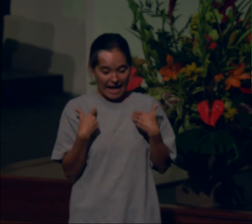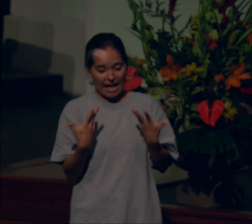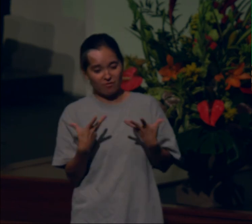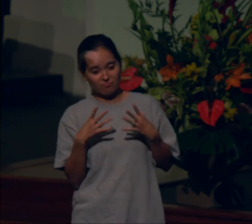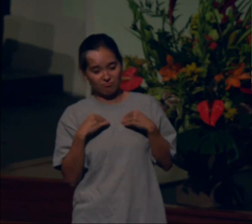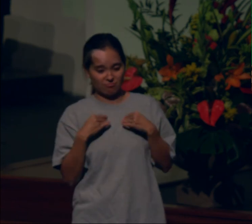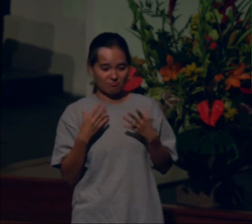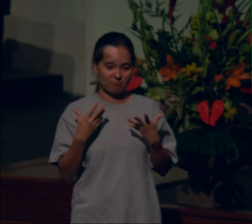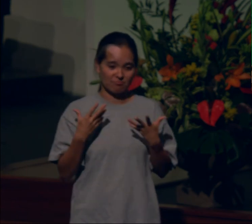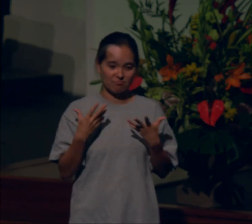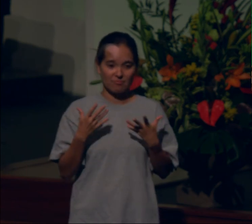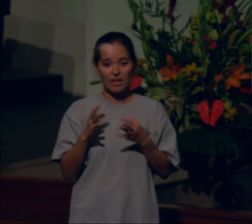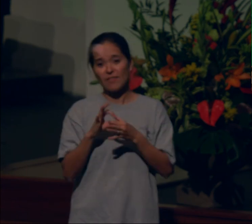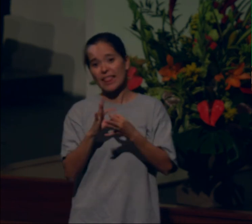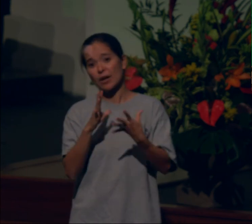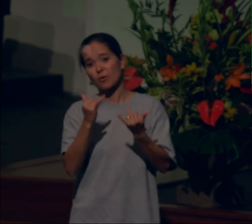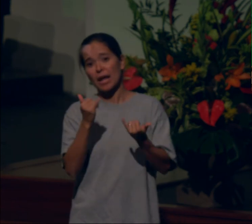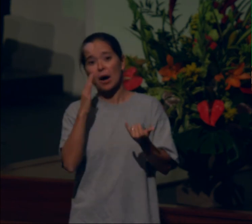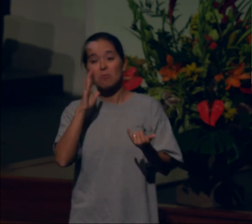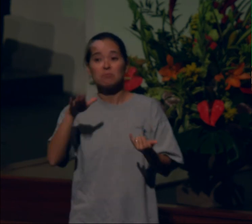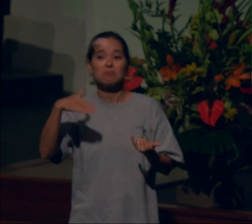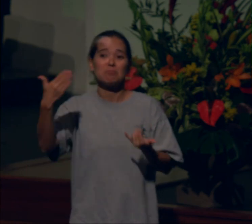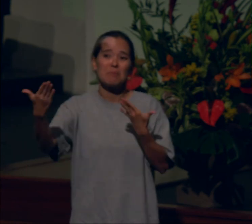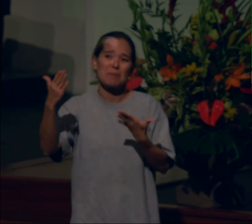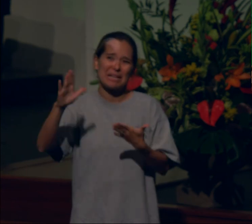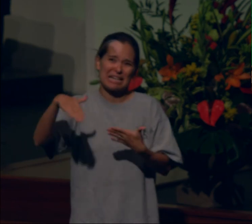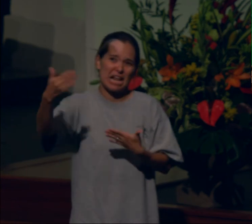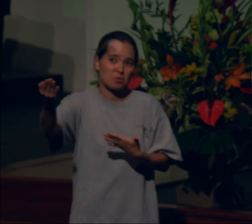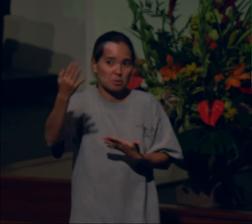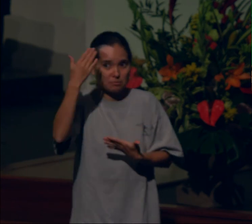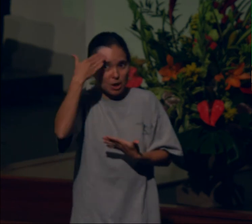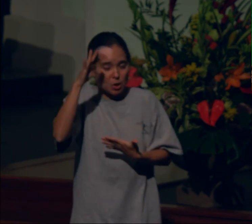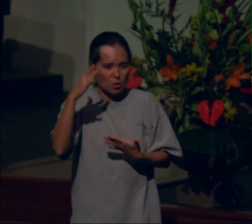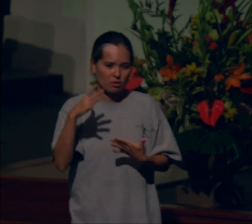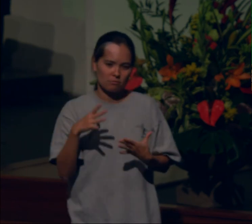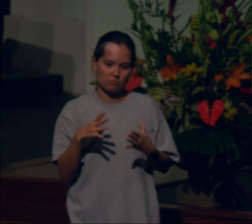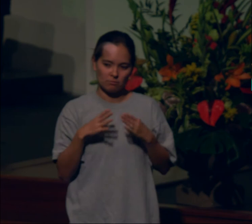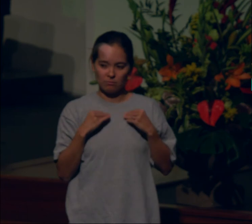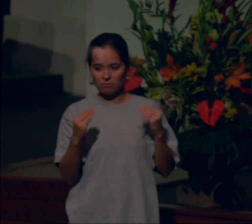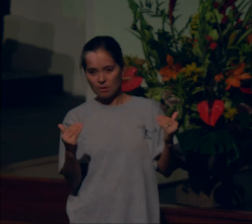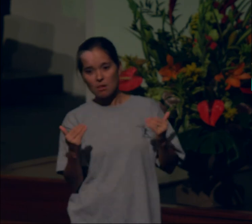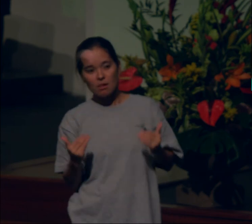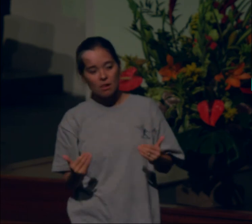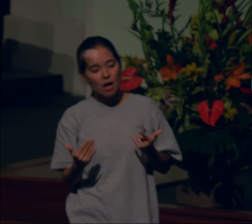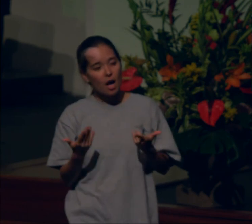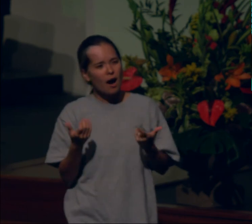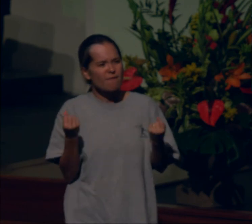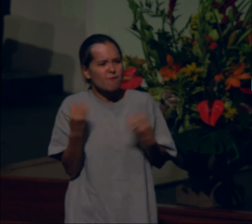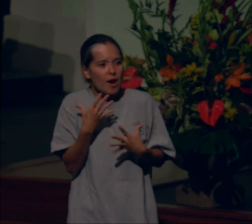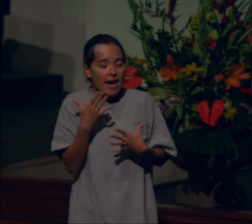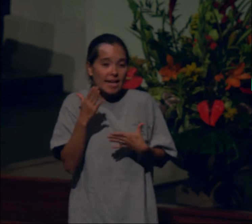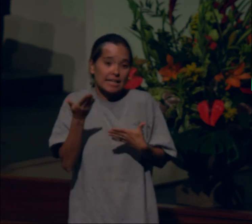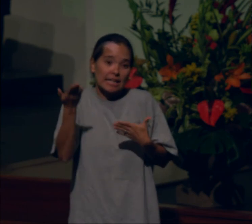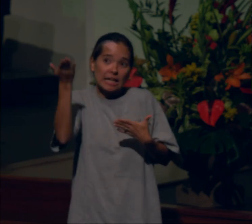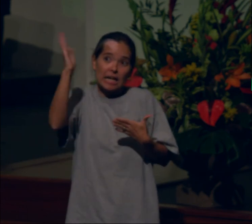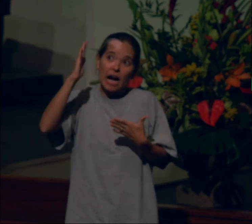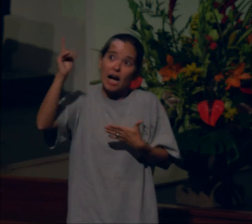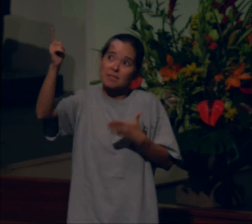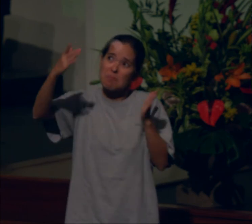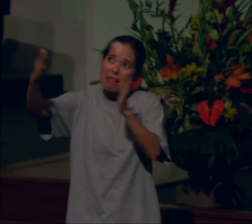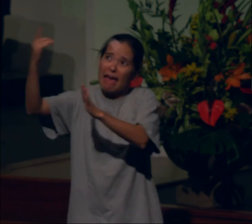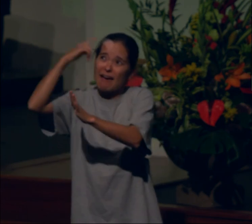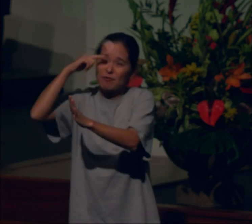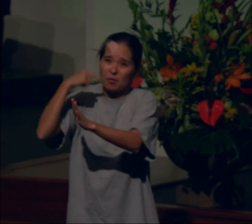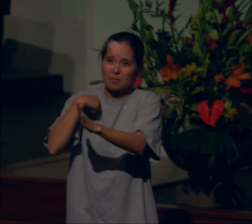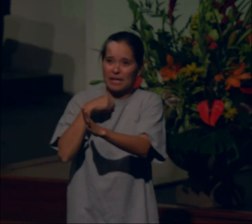this, something will come around the corner, might not be as good. So you just settle because you're afraid that what God has for you might not be as good